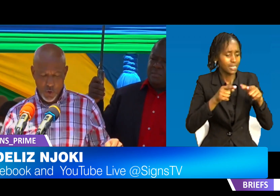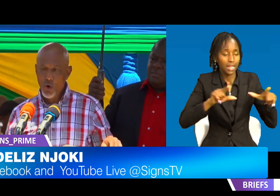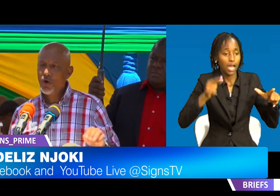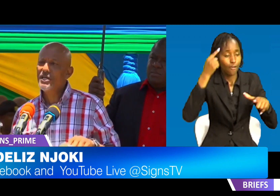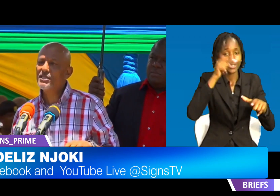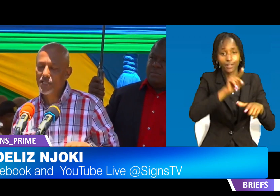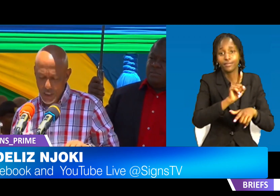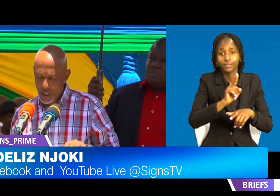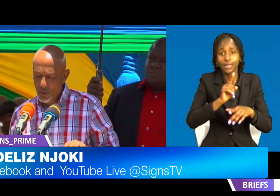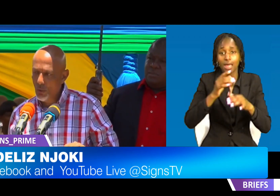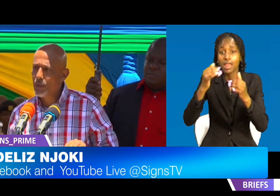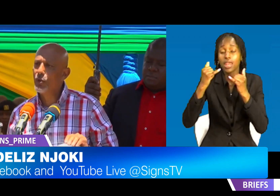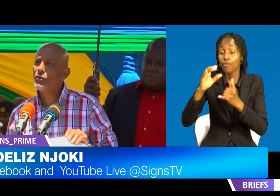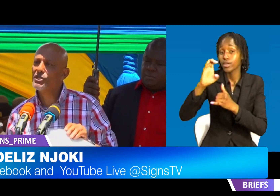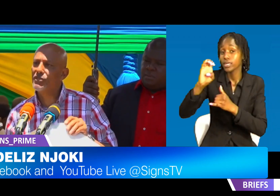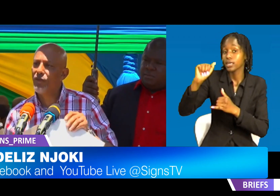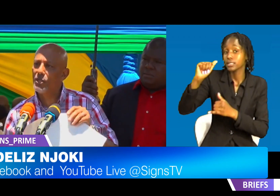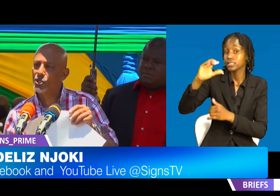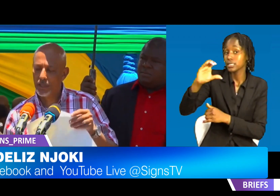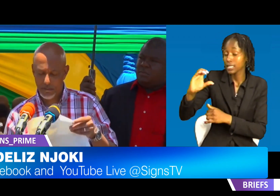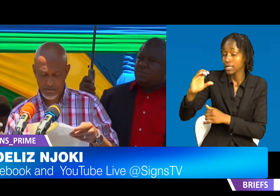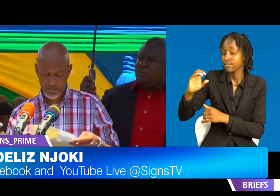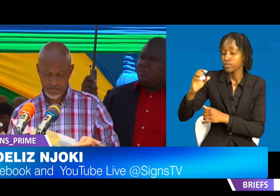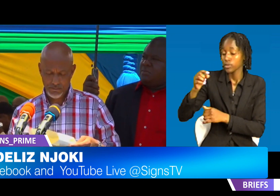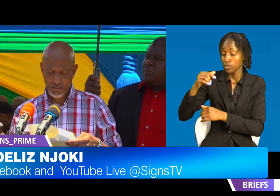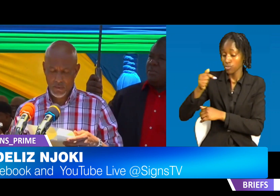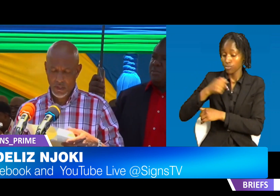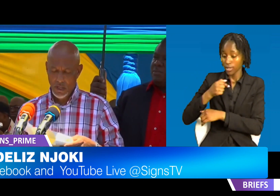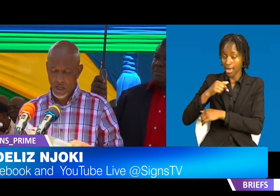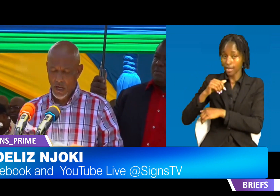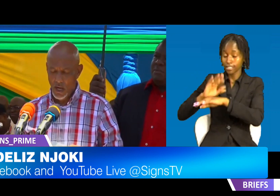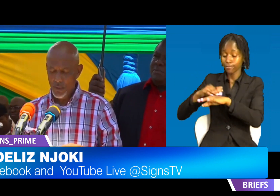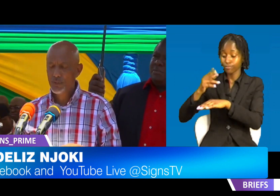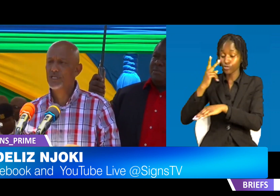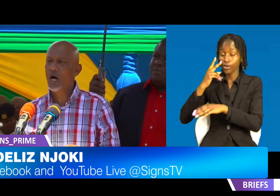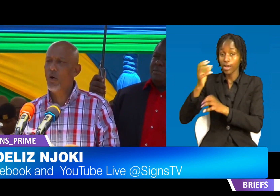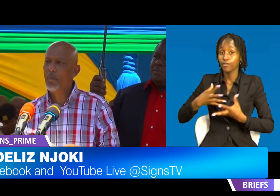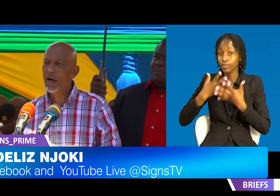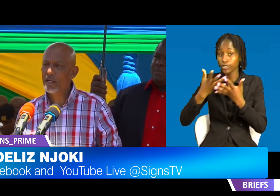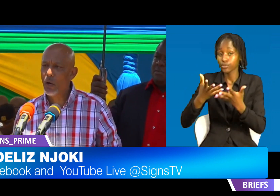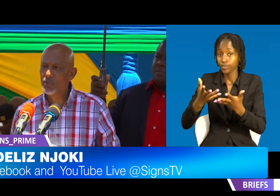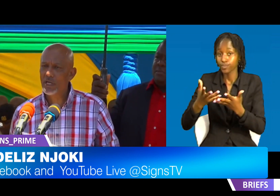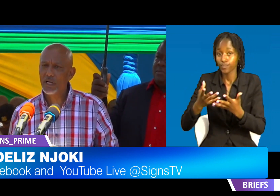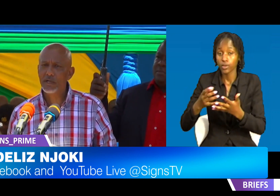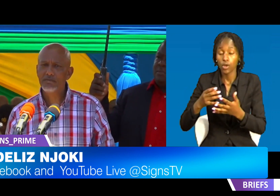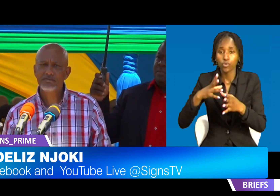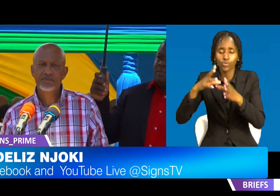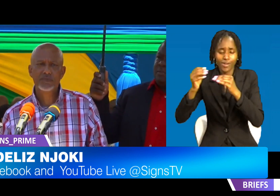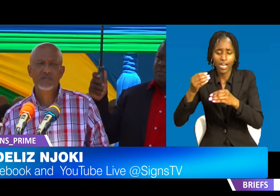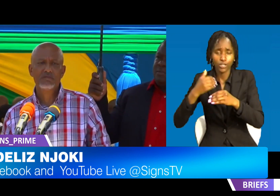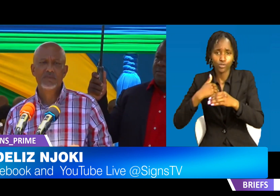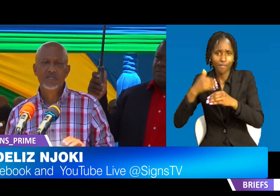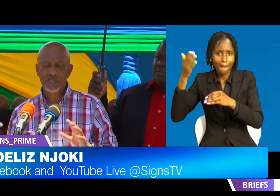So EACC, when we got this information, we did our background